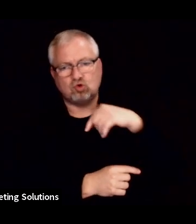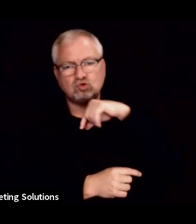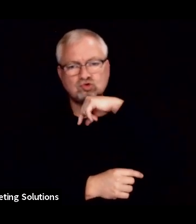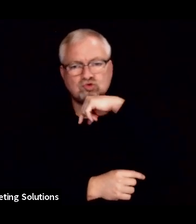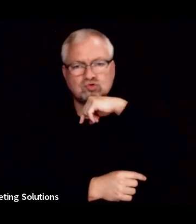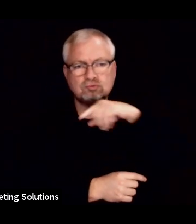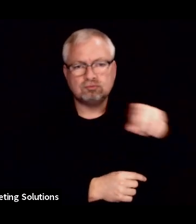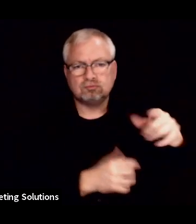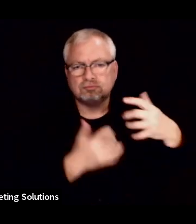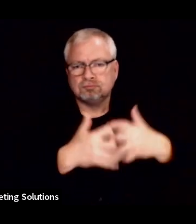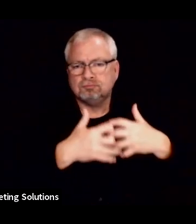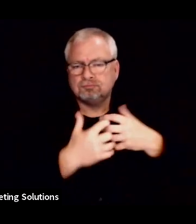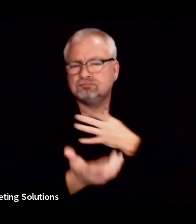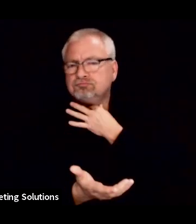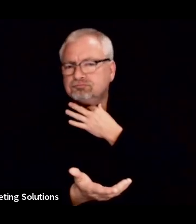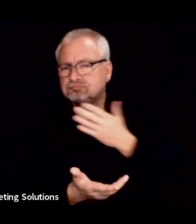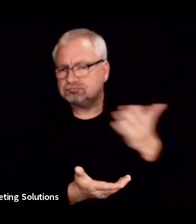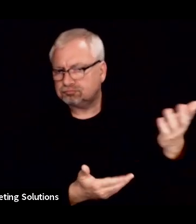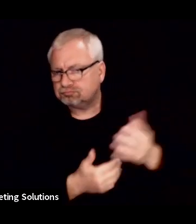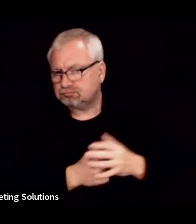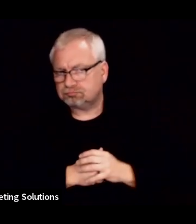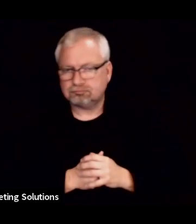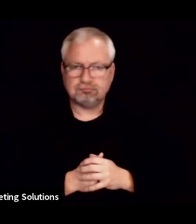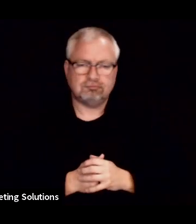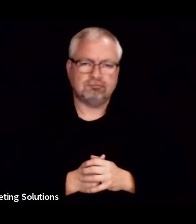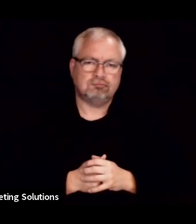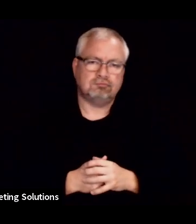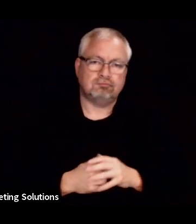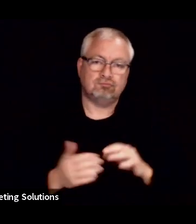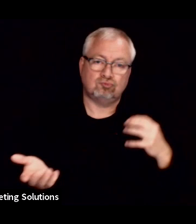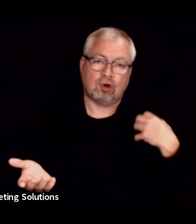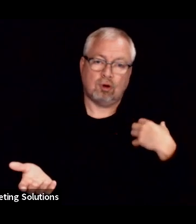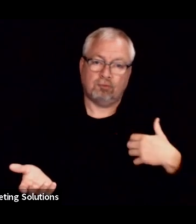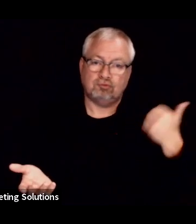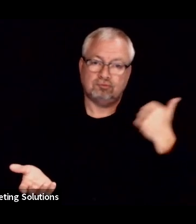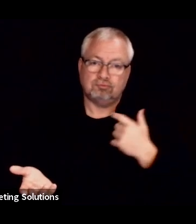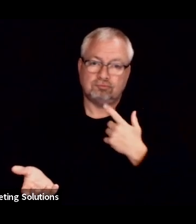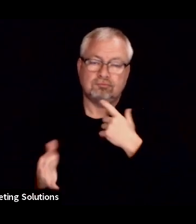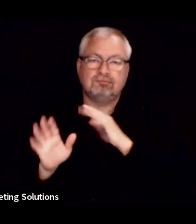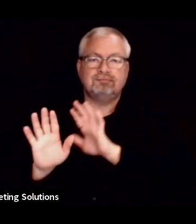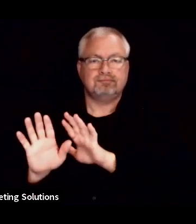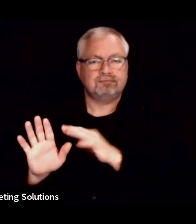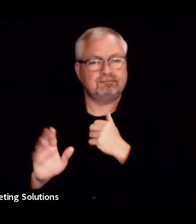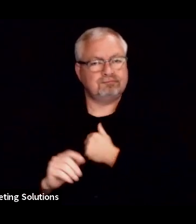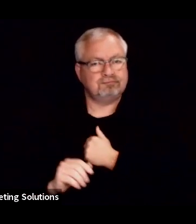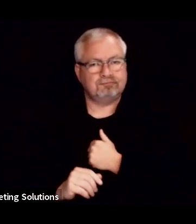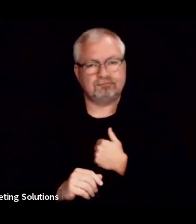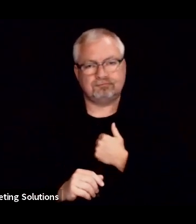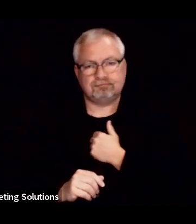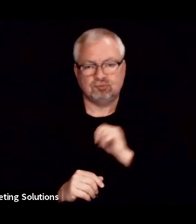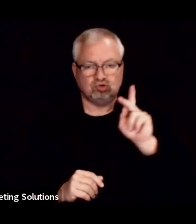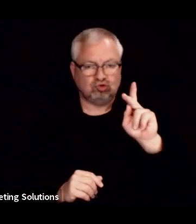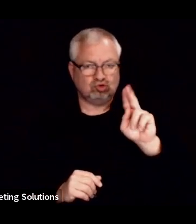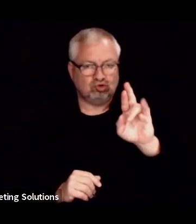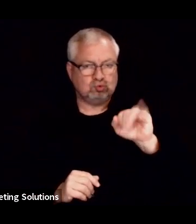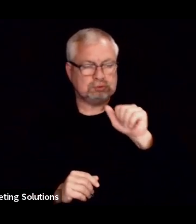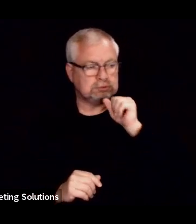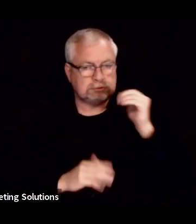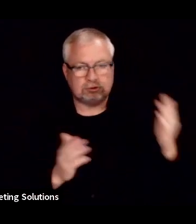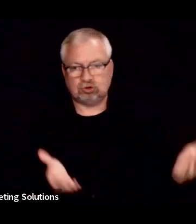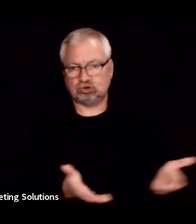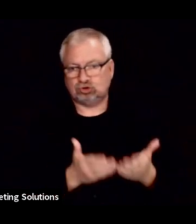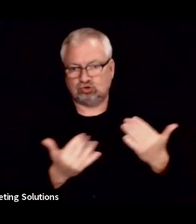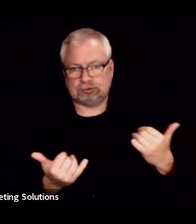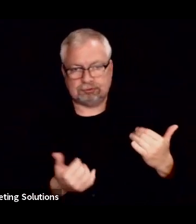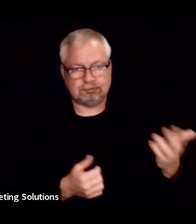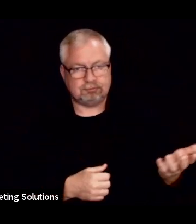Well, thanks, Matt. And we do not have Chris Erzman with us today. She has got the day off.